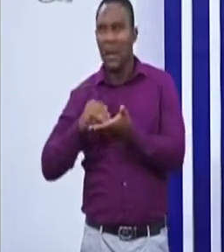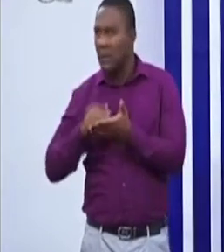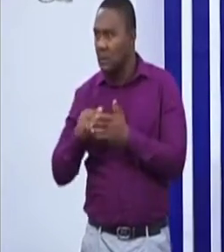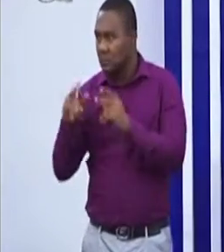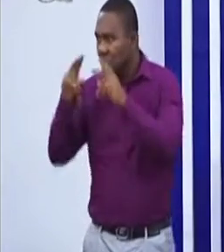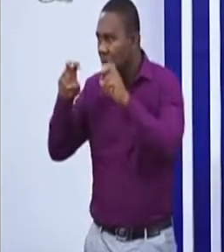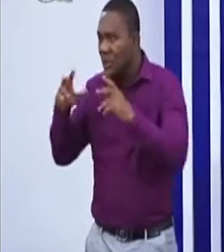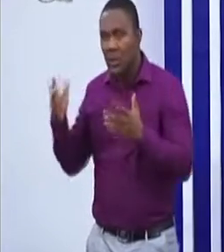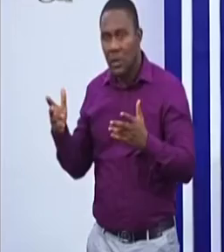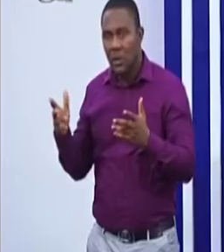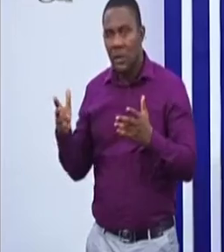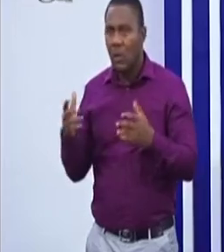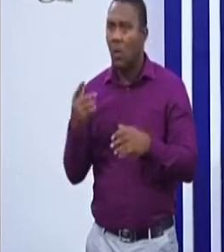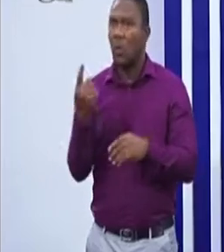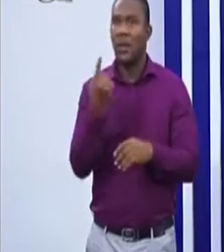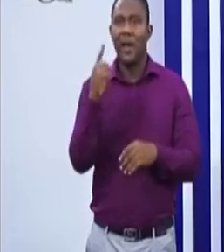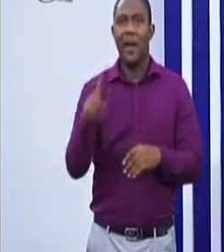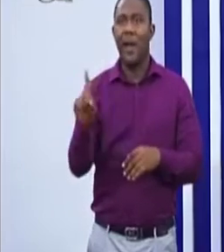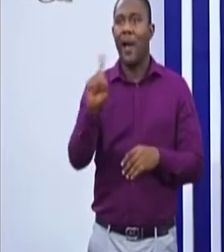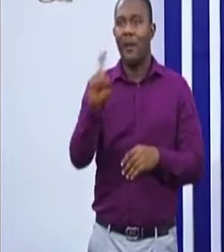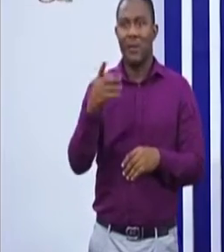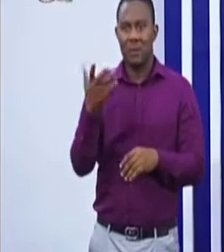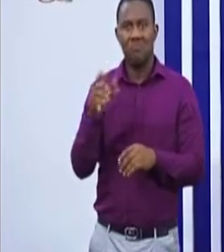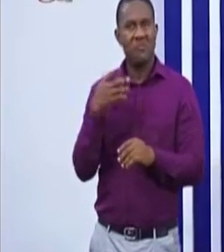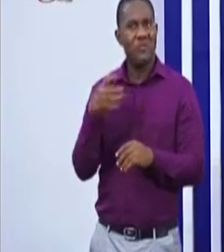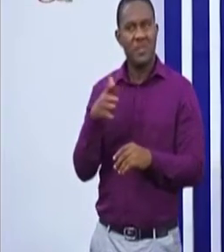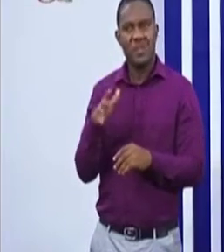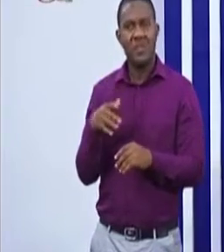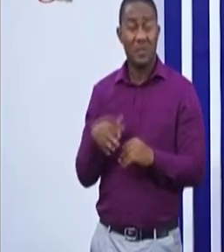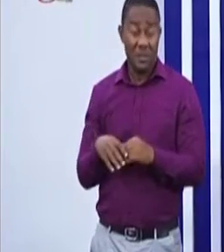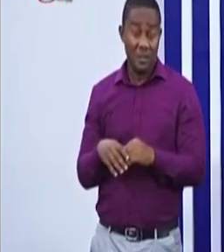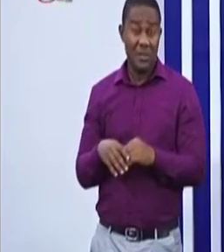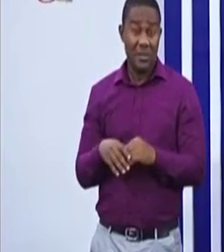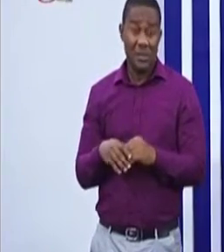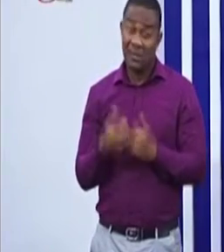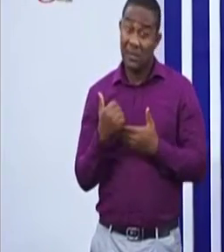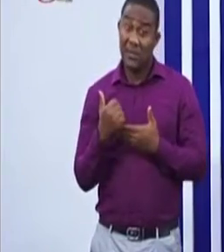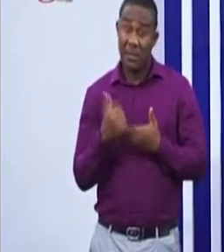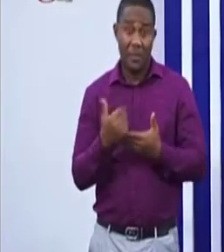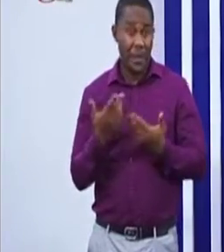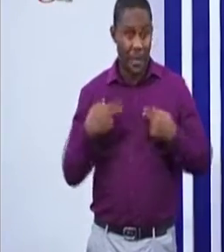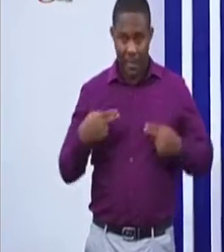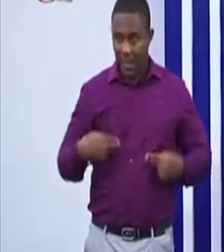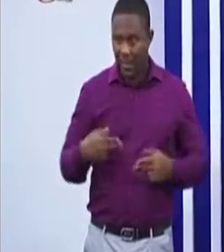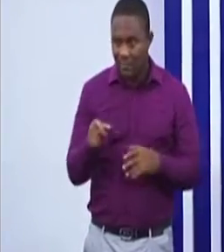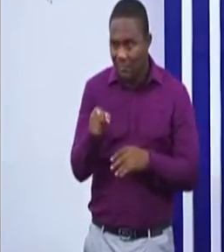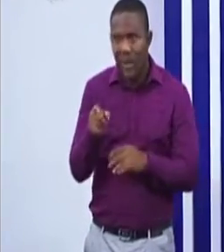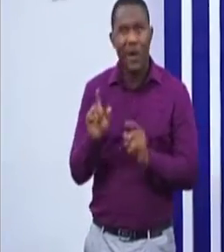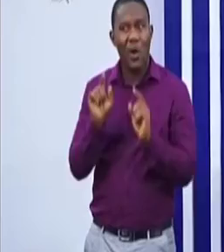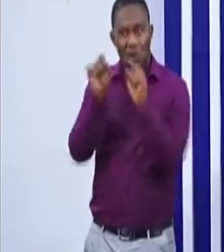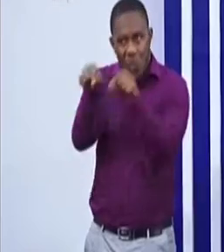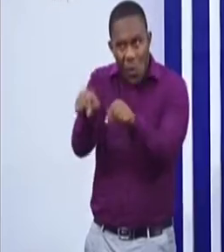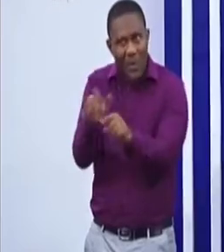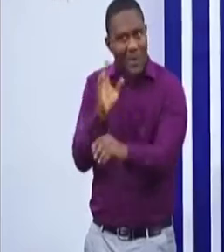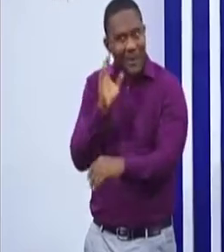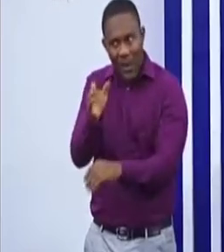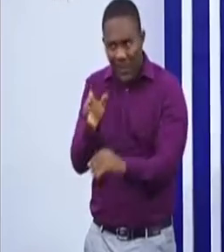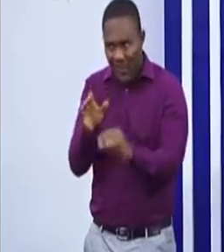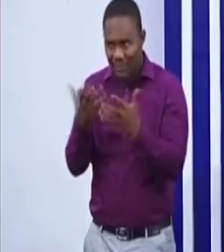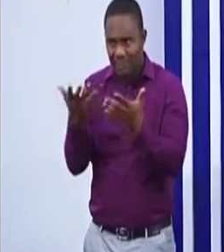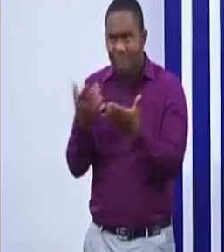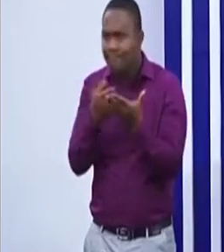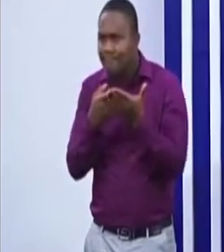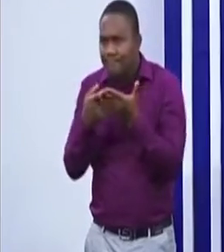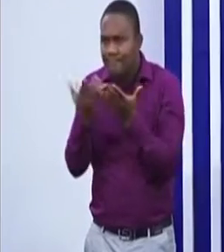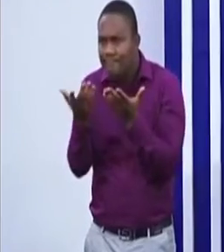sɛ ɔhapɛ ɛna ɛyɛ of interest nti ɛno no ma apɔmudenfoɔ no wɔn ho hare wɔn ne yɛtumi akɔ hɔ direct ne yɛne wɔn akɔ